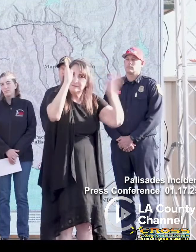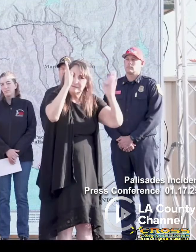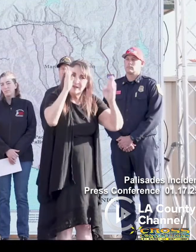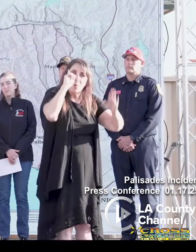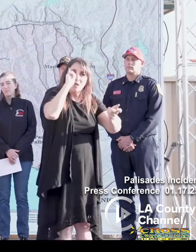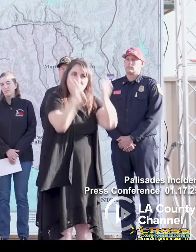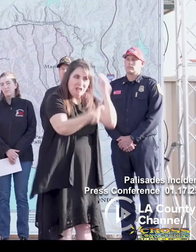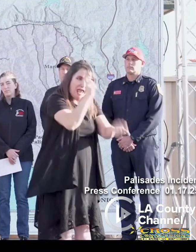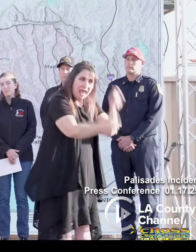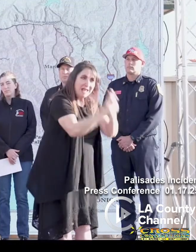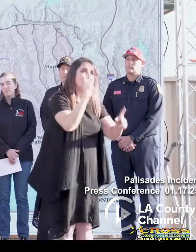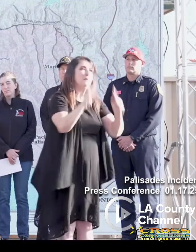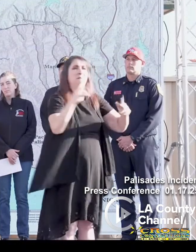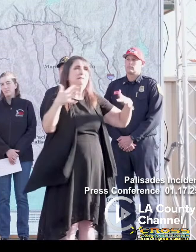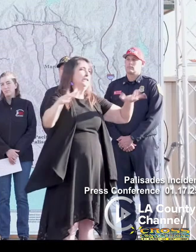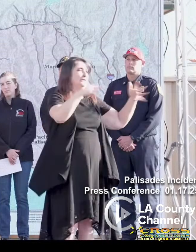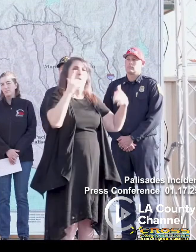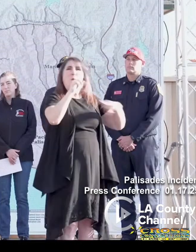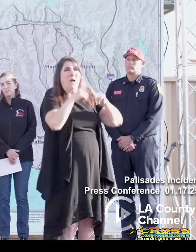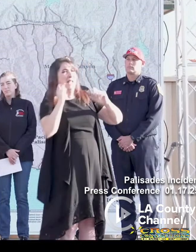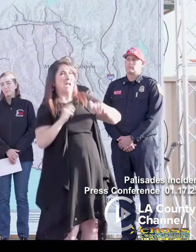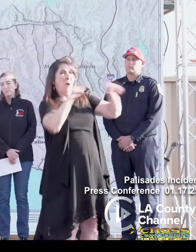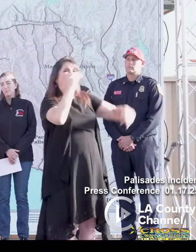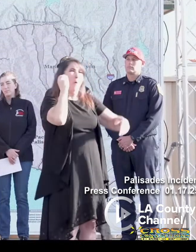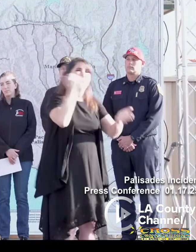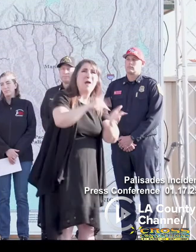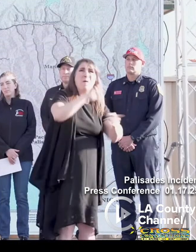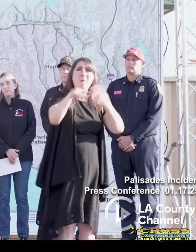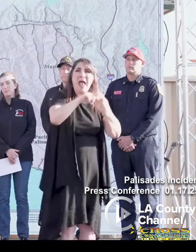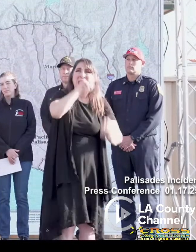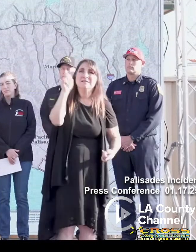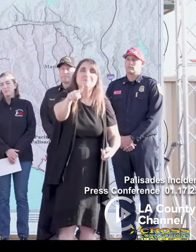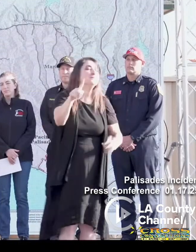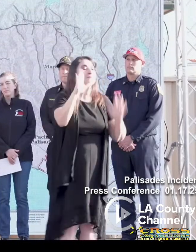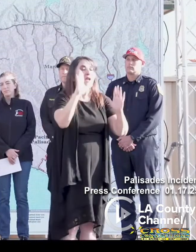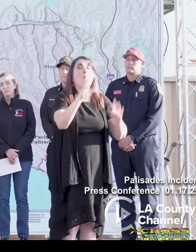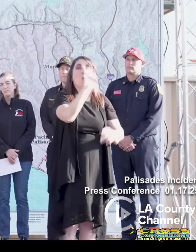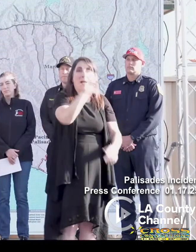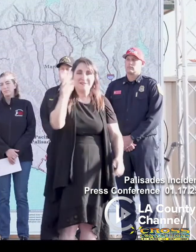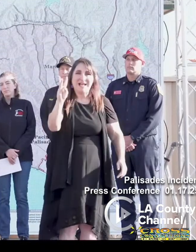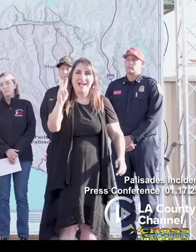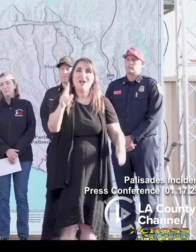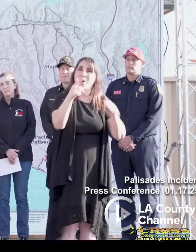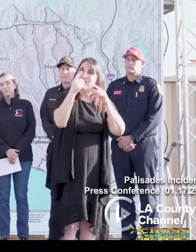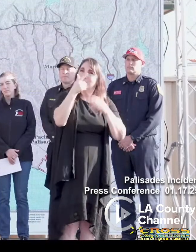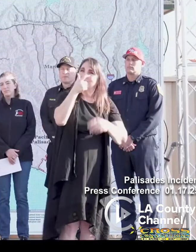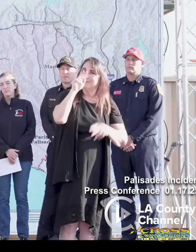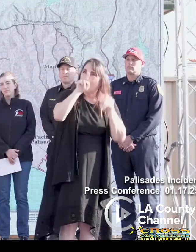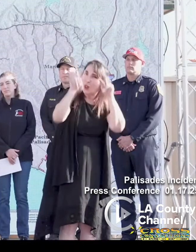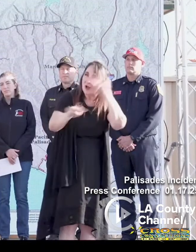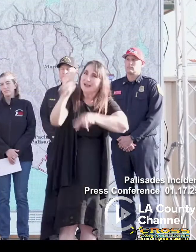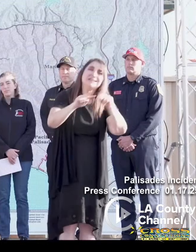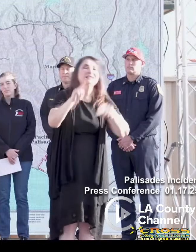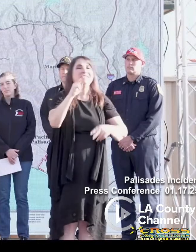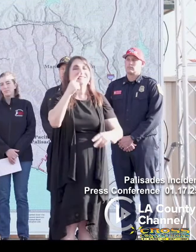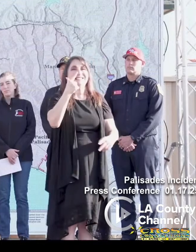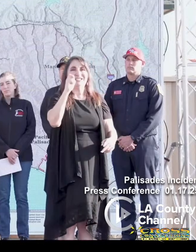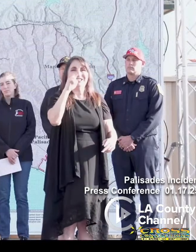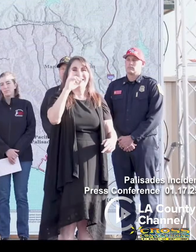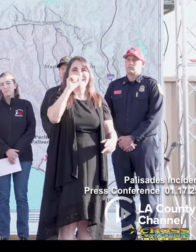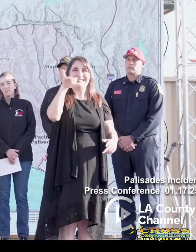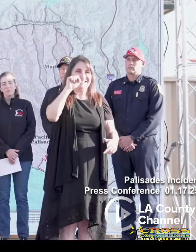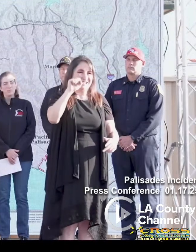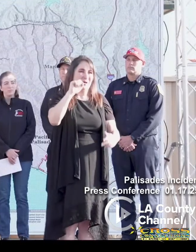lot of people are anxious. When can I get in? You go to the website. Others have said that website. It's Genesis with an